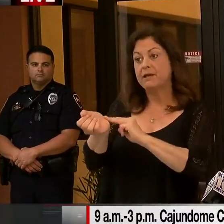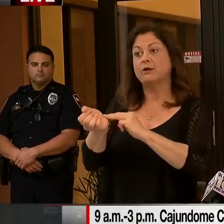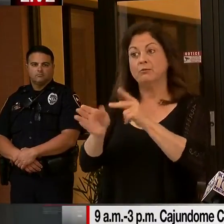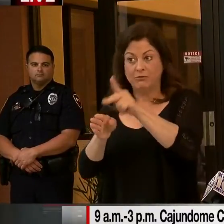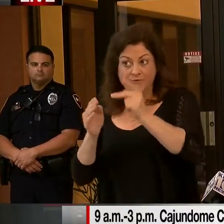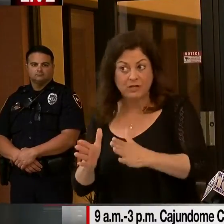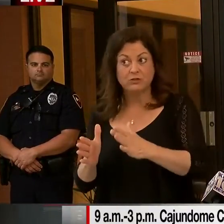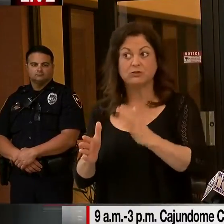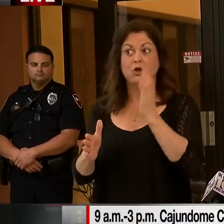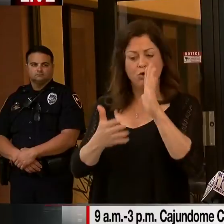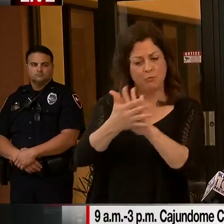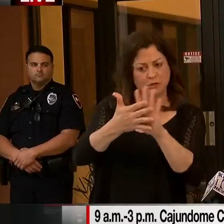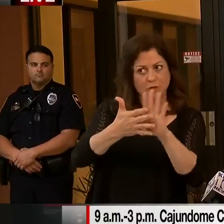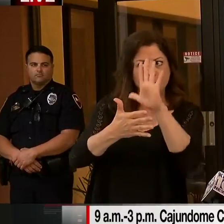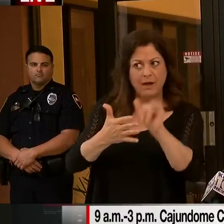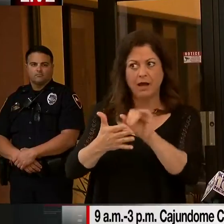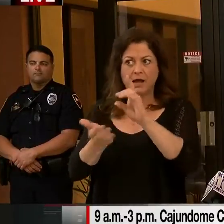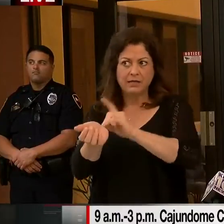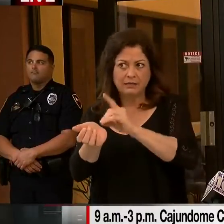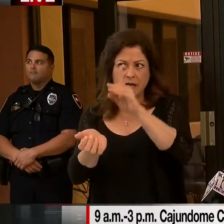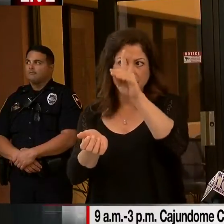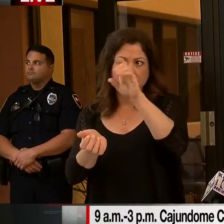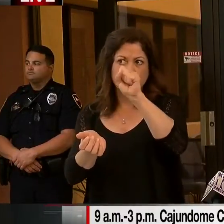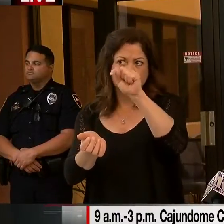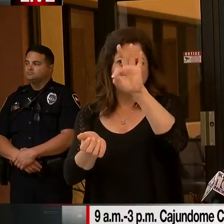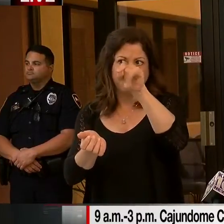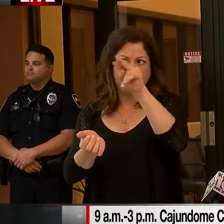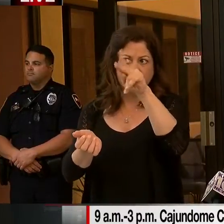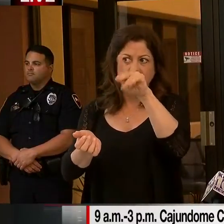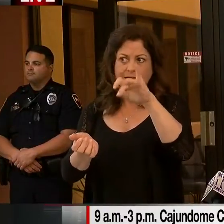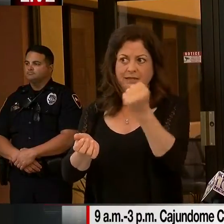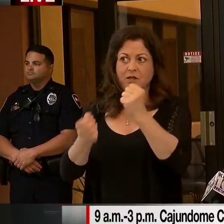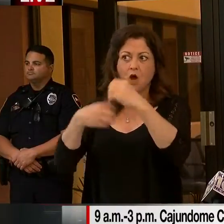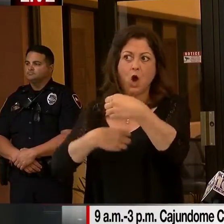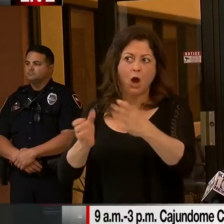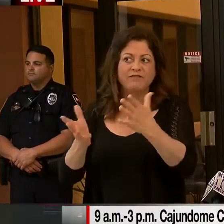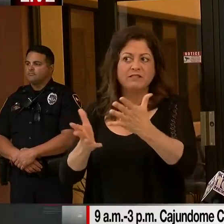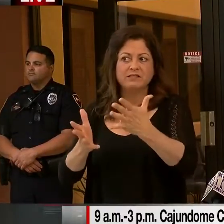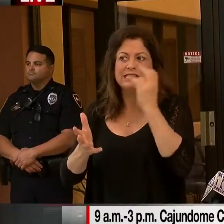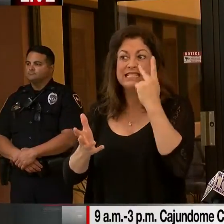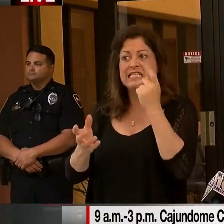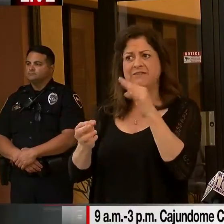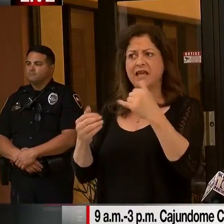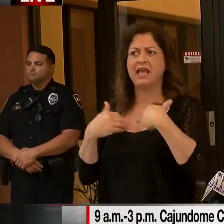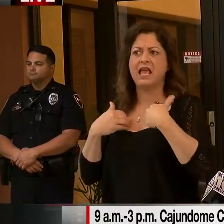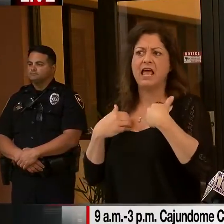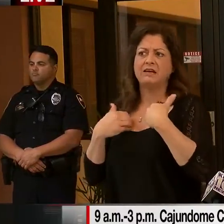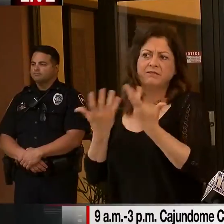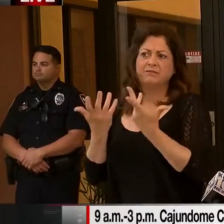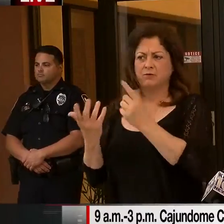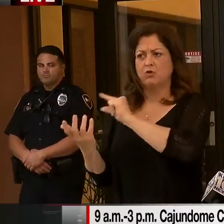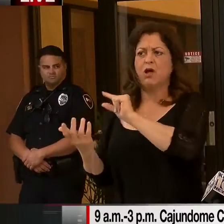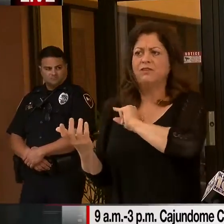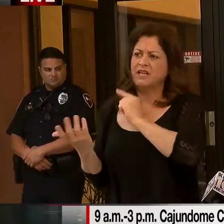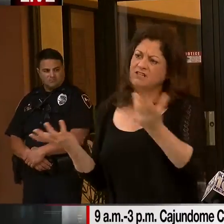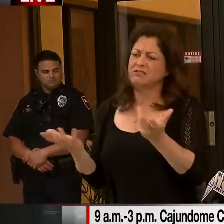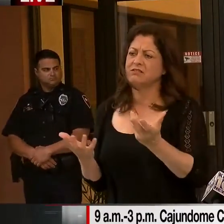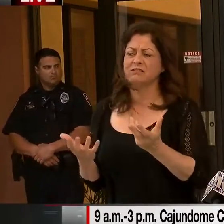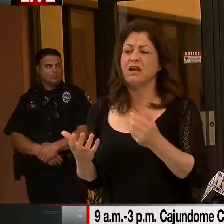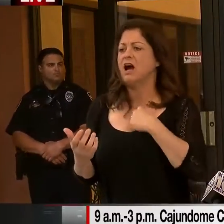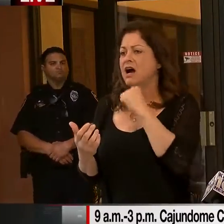Dr. Spancy's office to ensure that they have those qualifications required. If I personally don't know all of the qualifications, but do